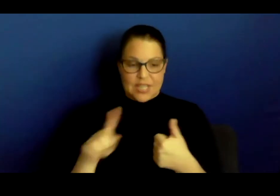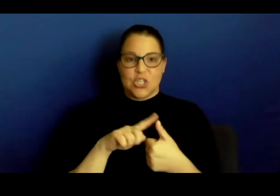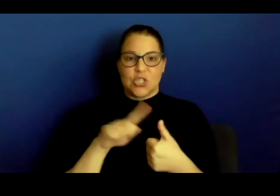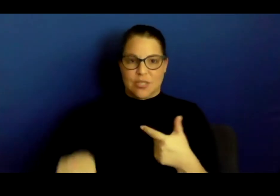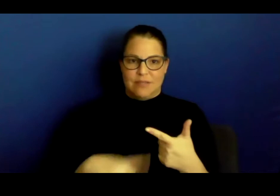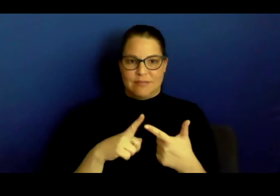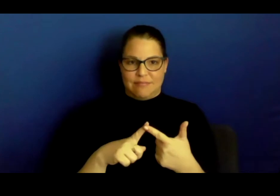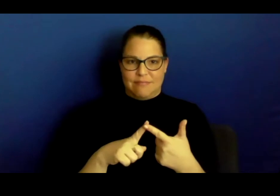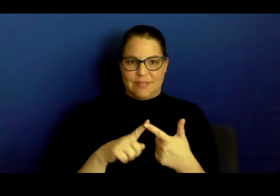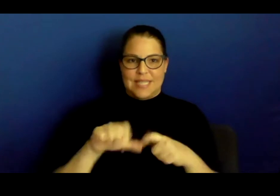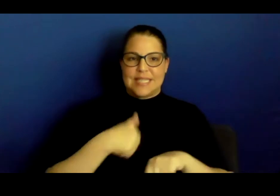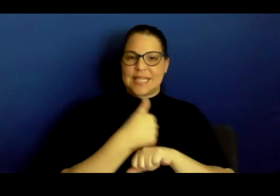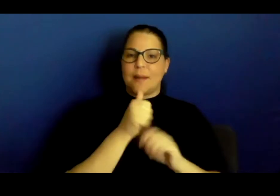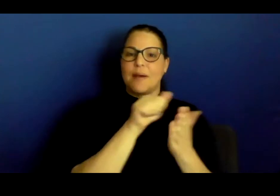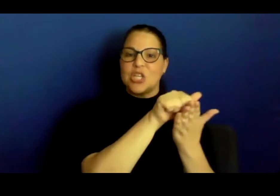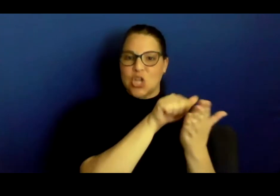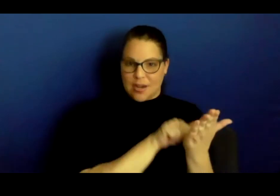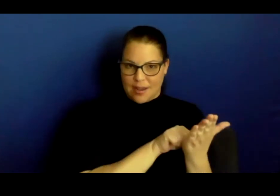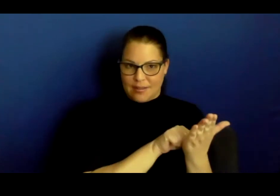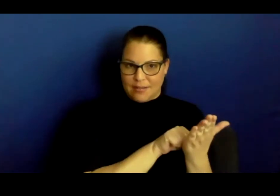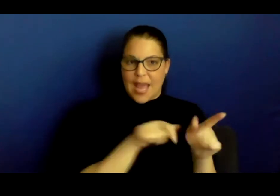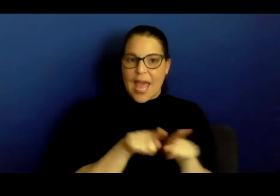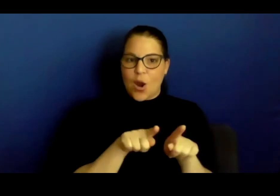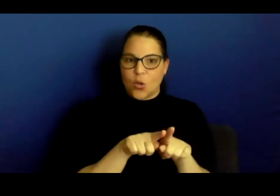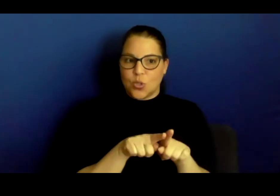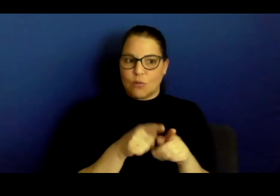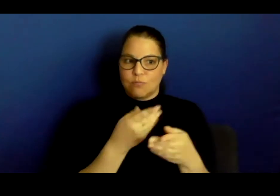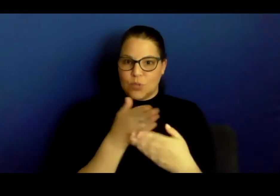yes, create the agenda, and also share your agenda.